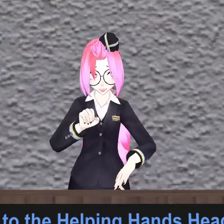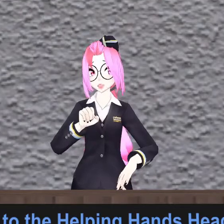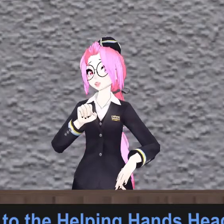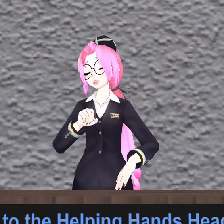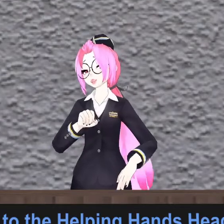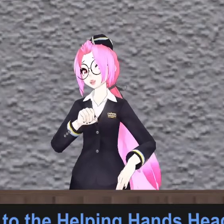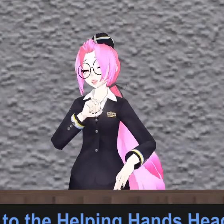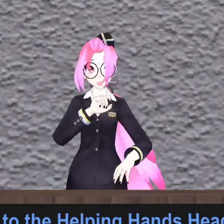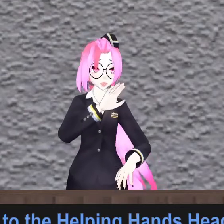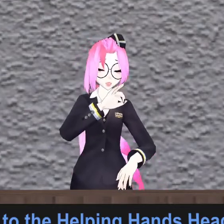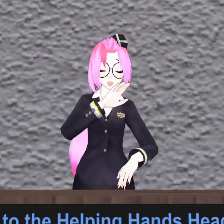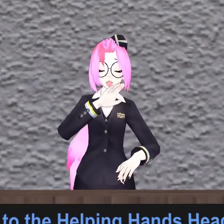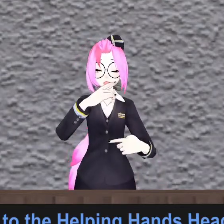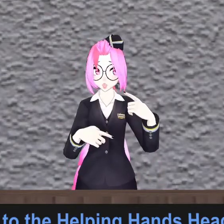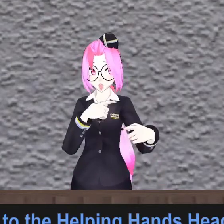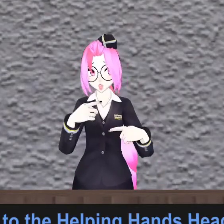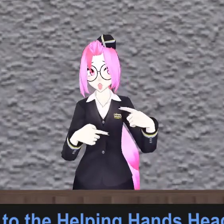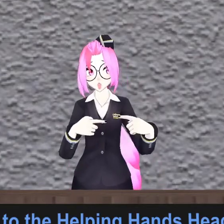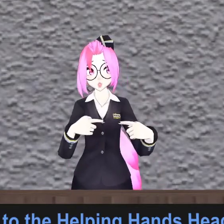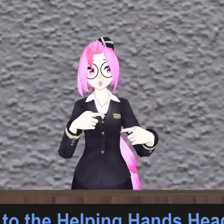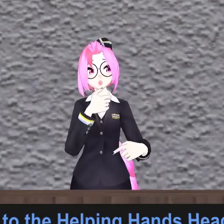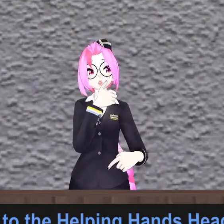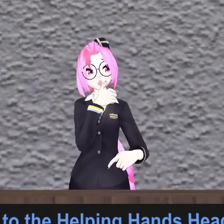You had an S at the end. You're signing